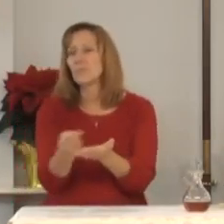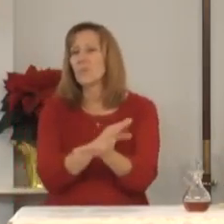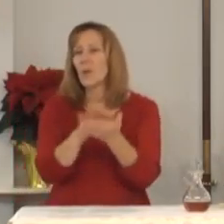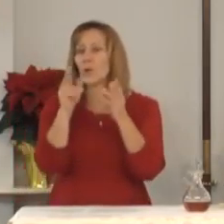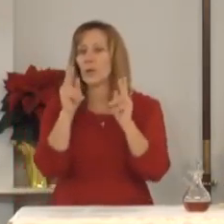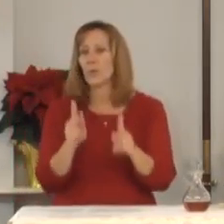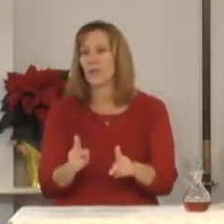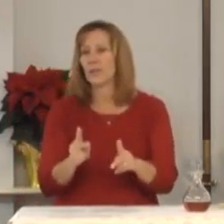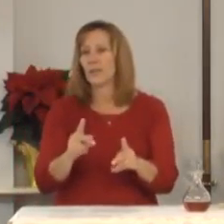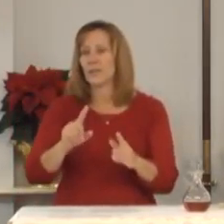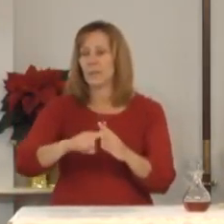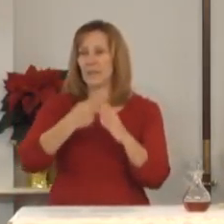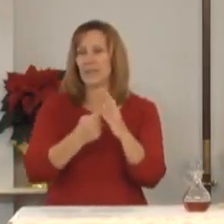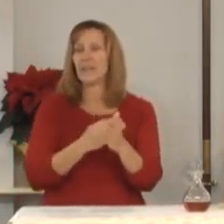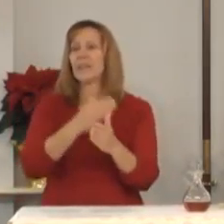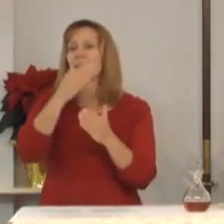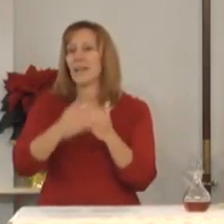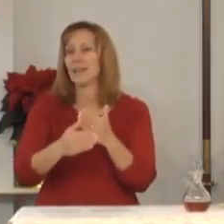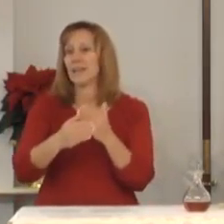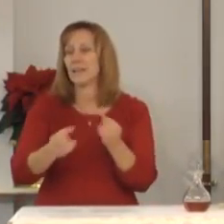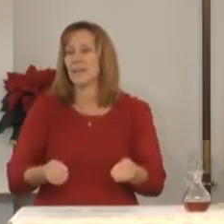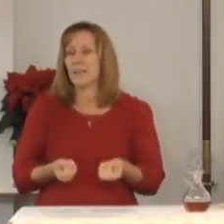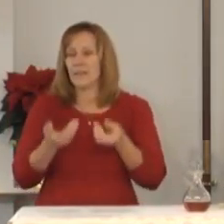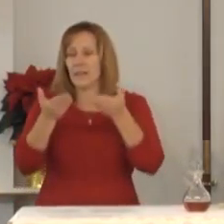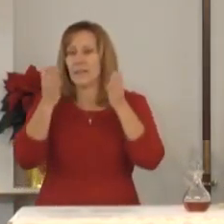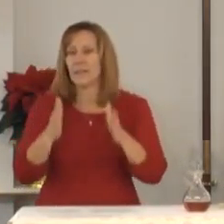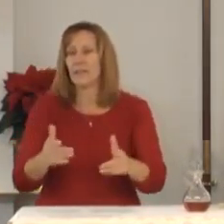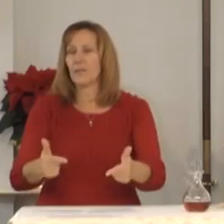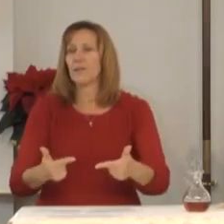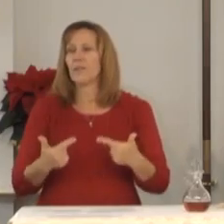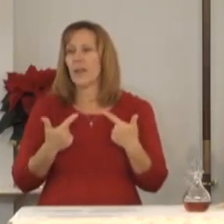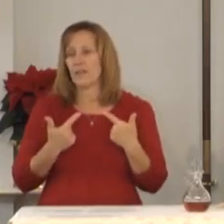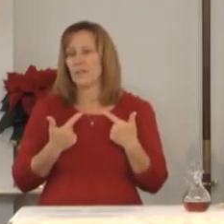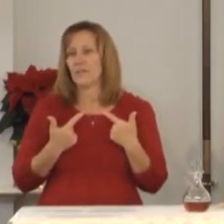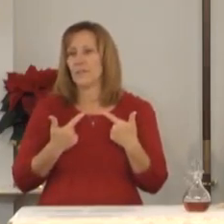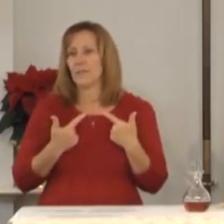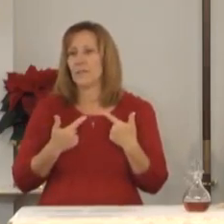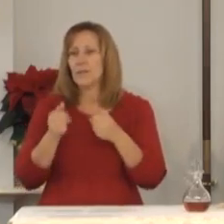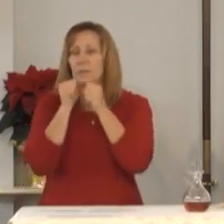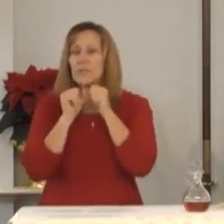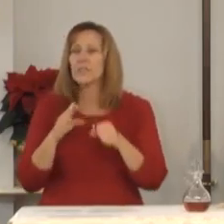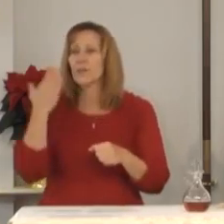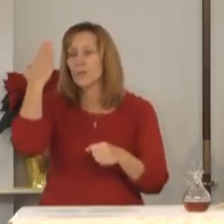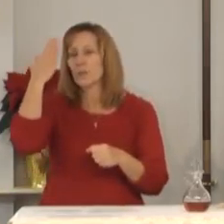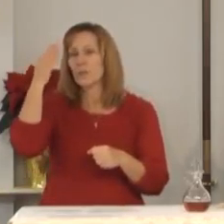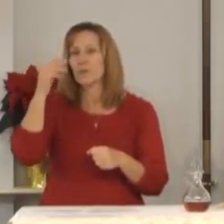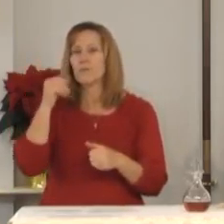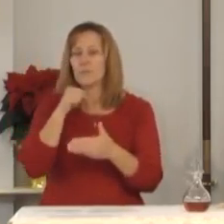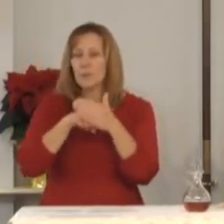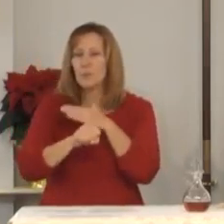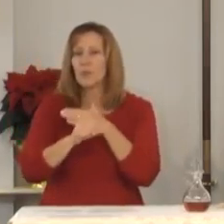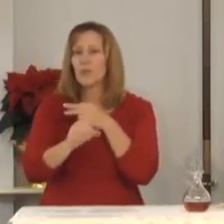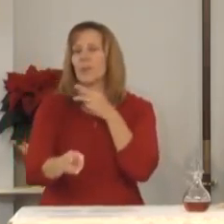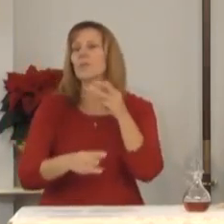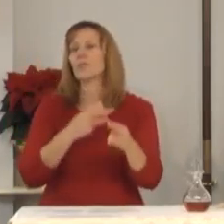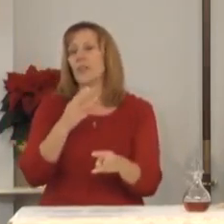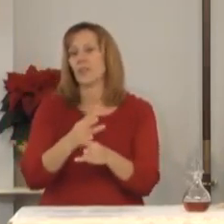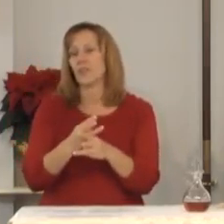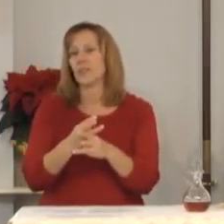Holy One, the beginning and the end, the giver of life, blessed are you for the birth of